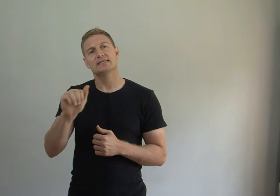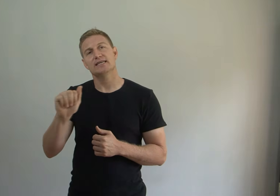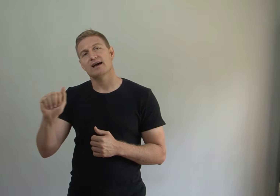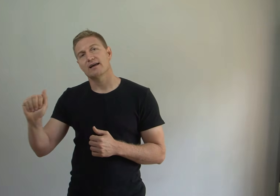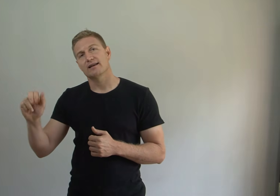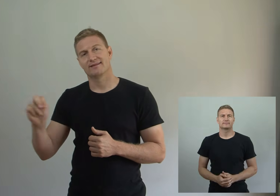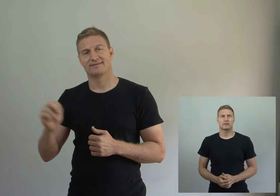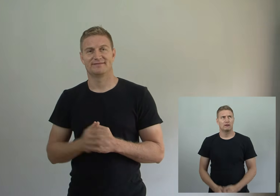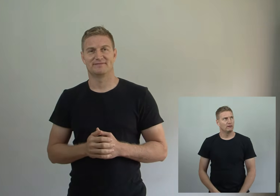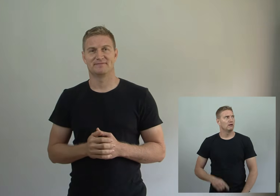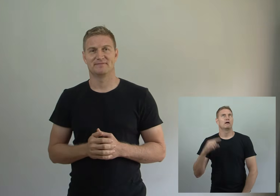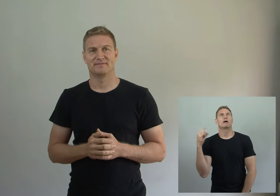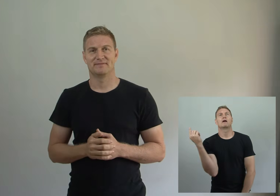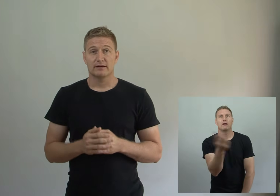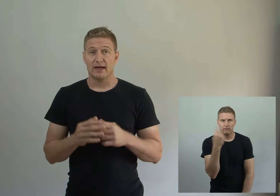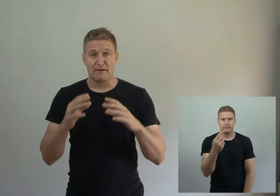Tian.